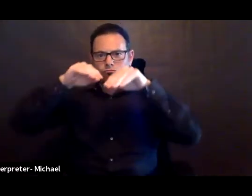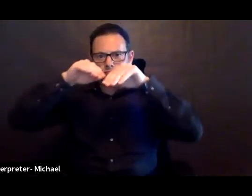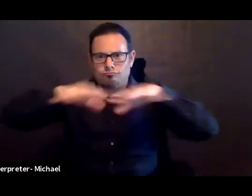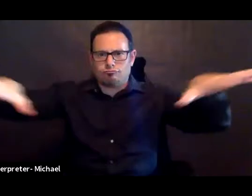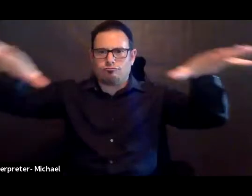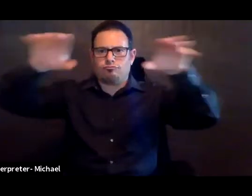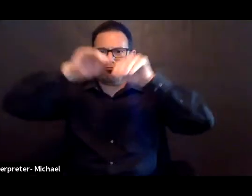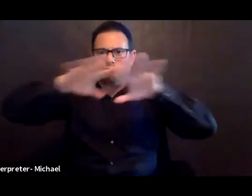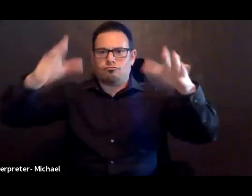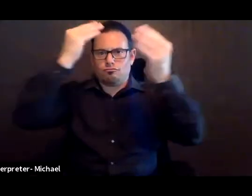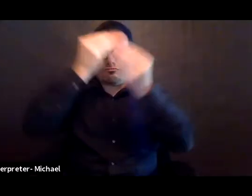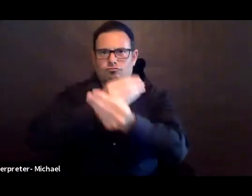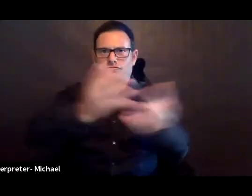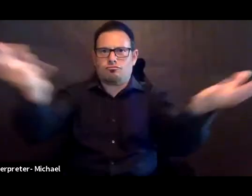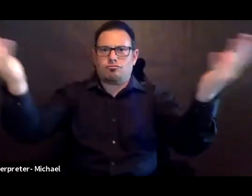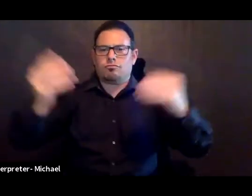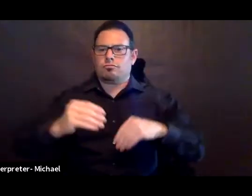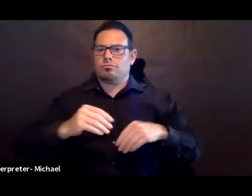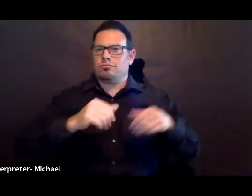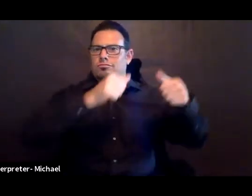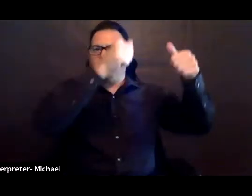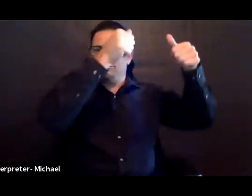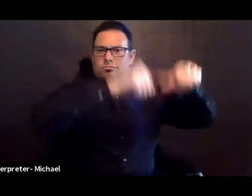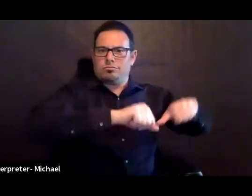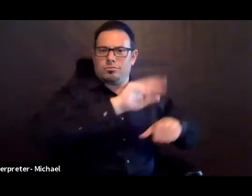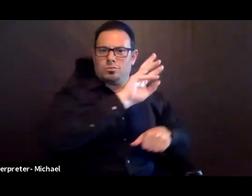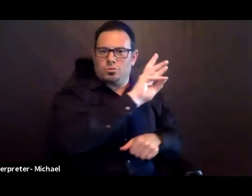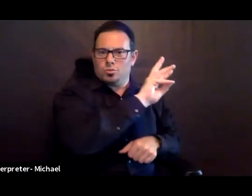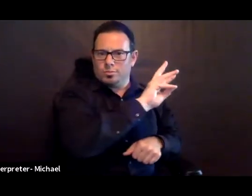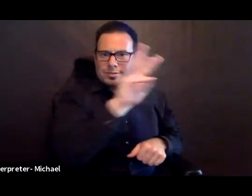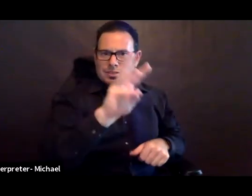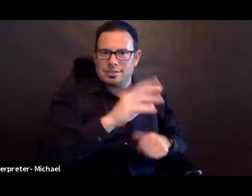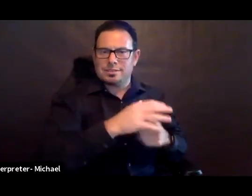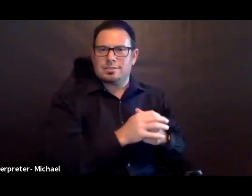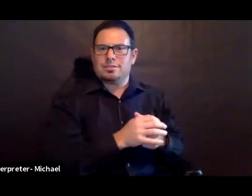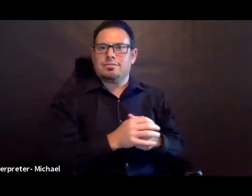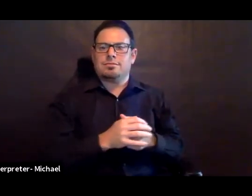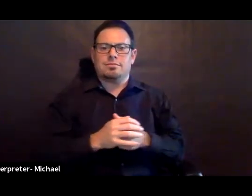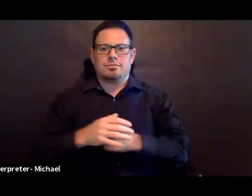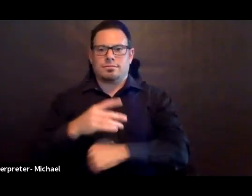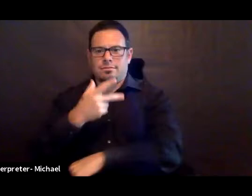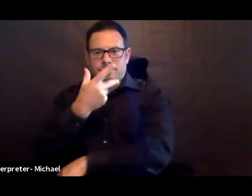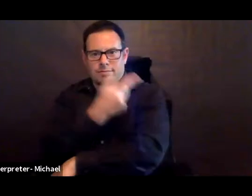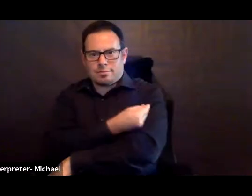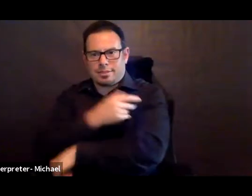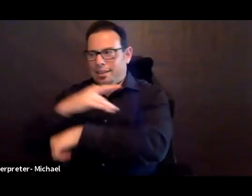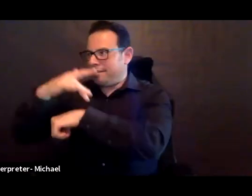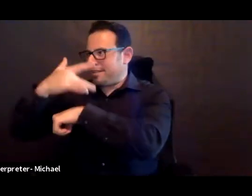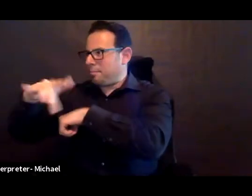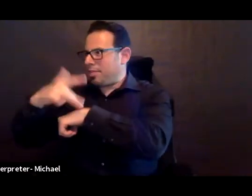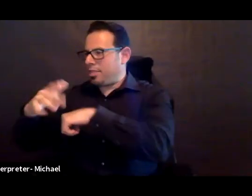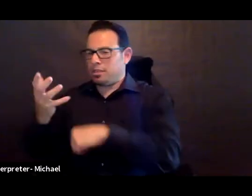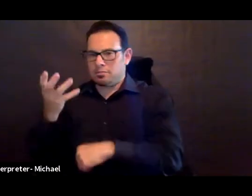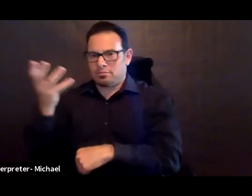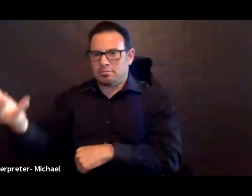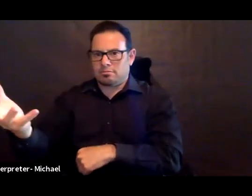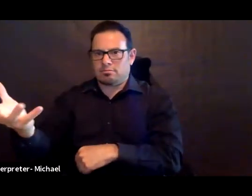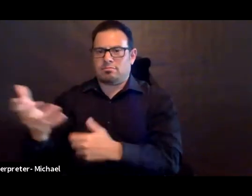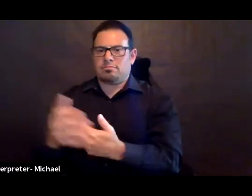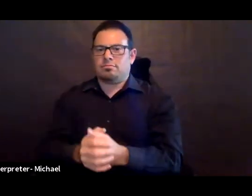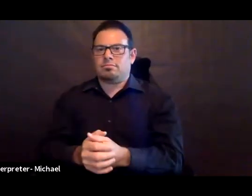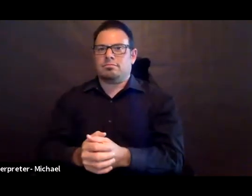that not all communities have had the same easy access to vaccine. So we continue those efforts of